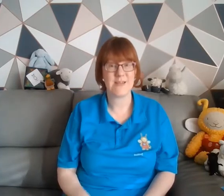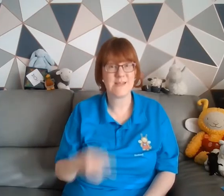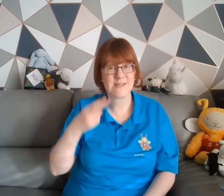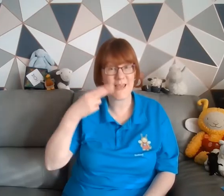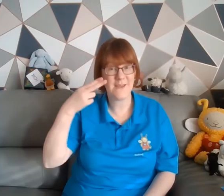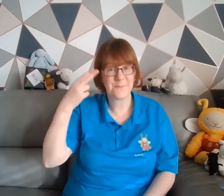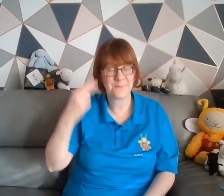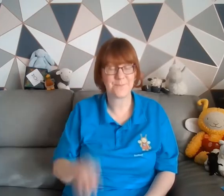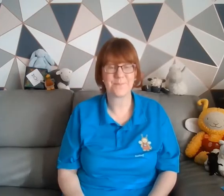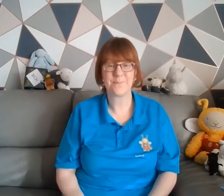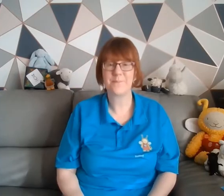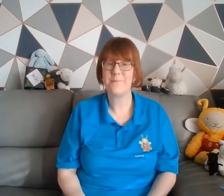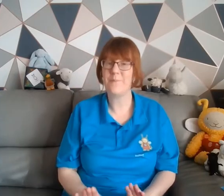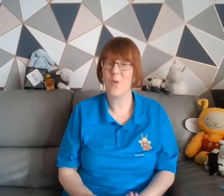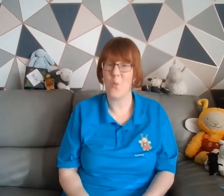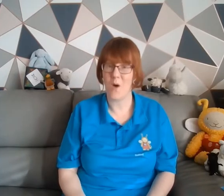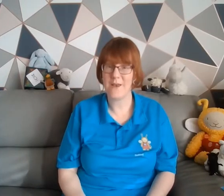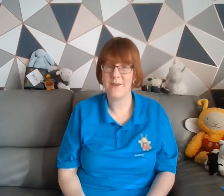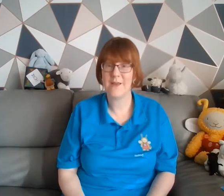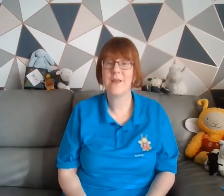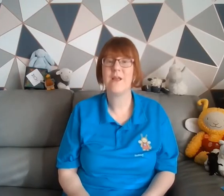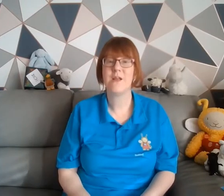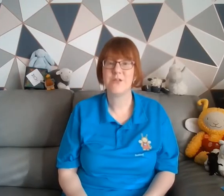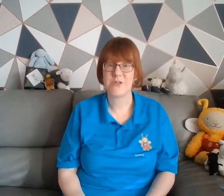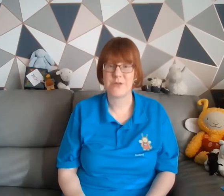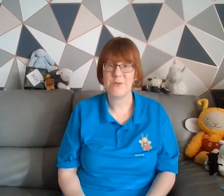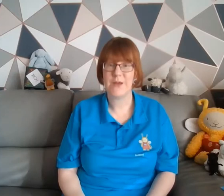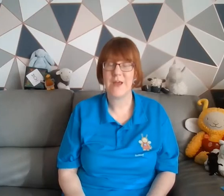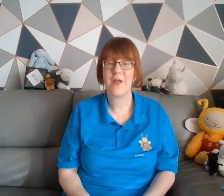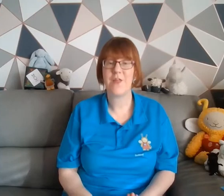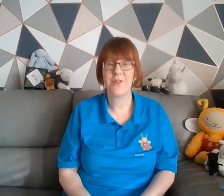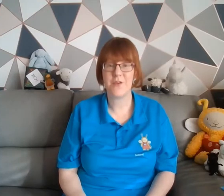to sing? One, two, three.